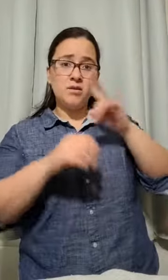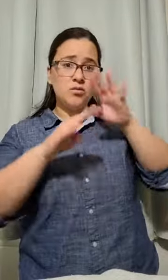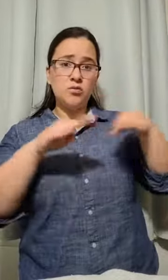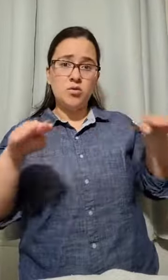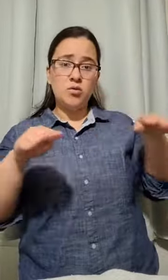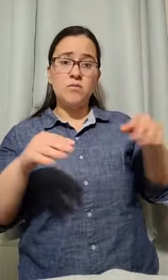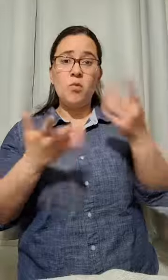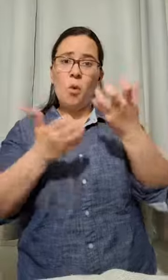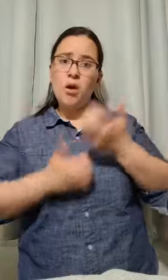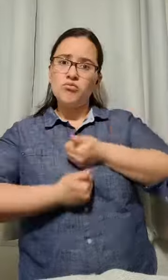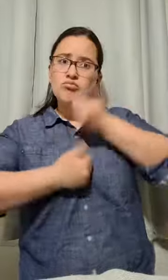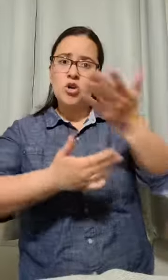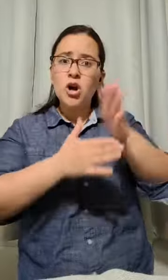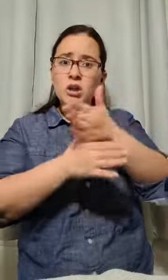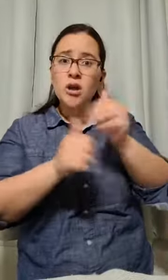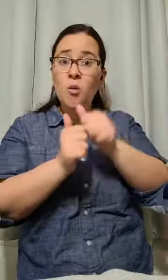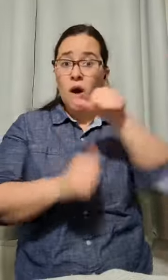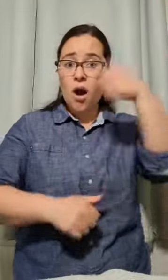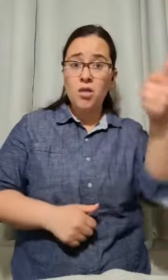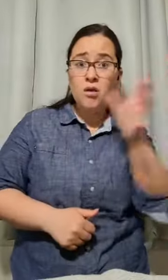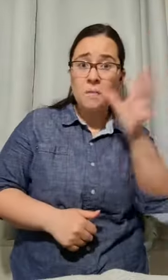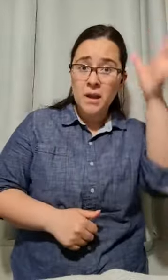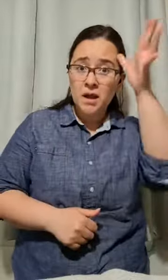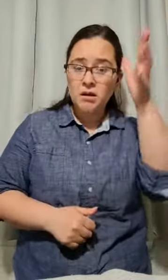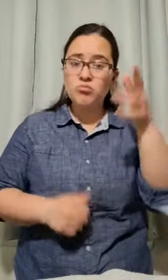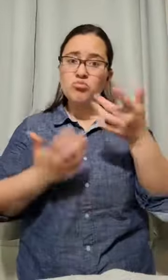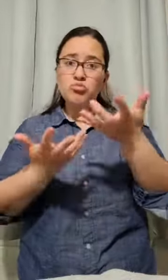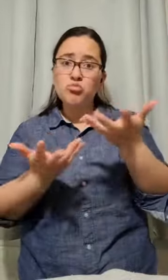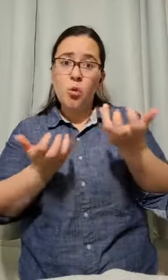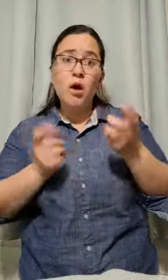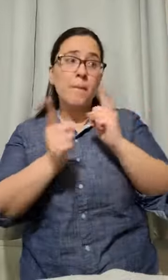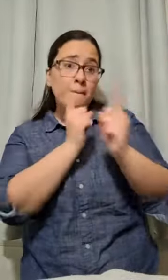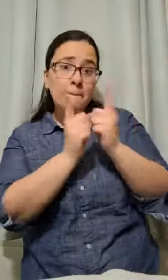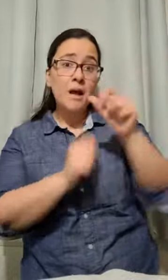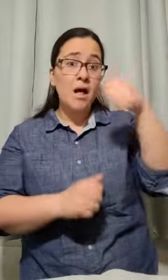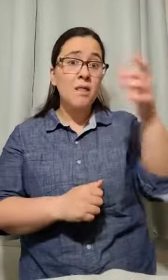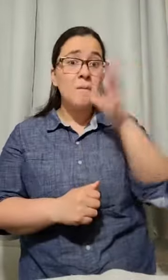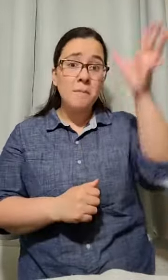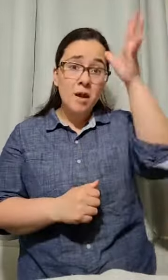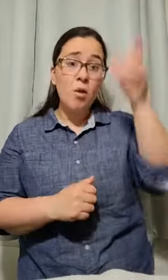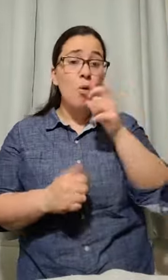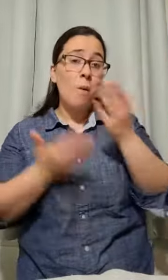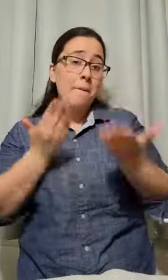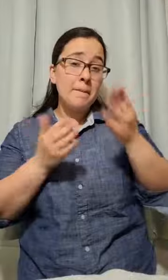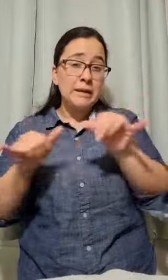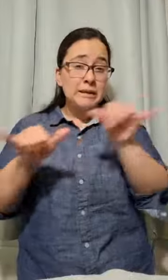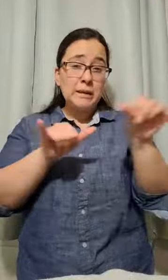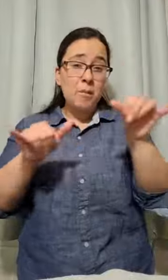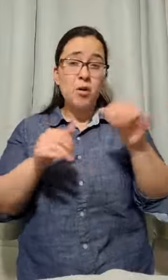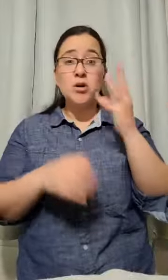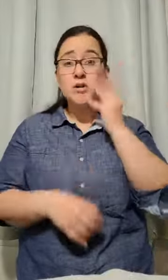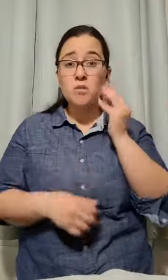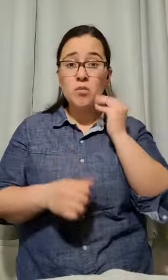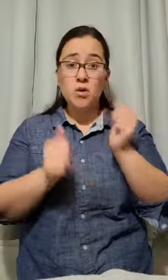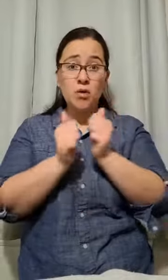don't know what's happening, but there's gunfire going across our garden. So I thought, what's all that about? Could it be connected with